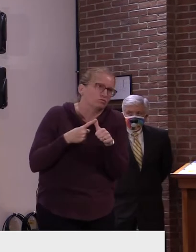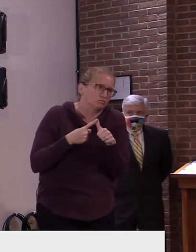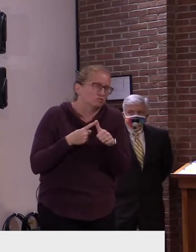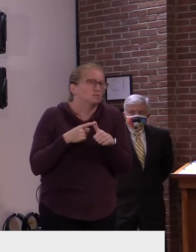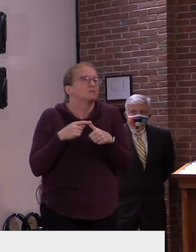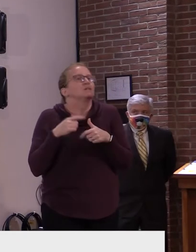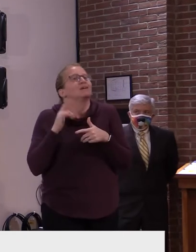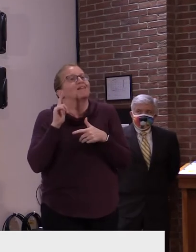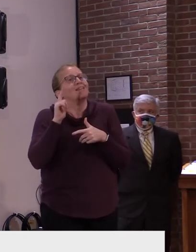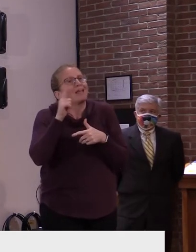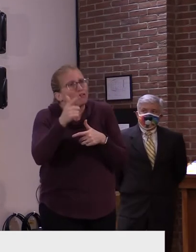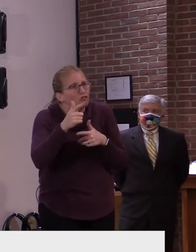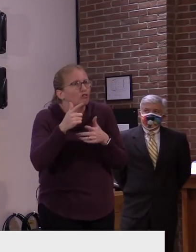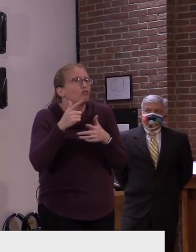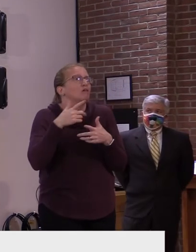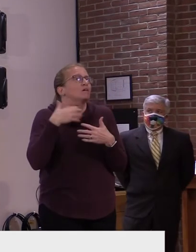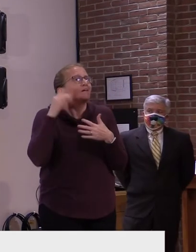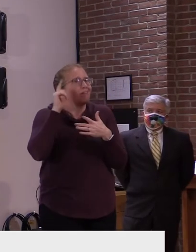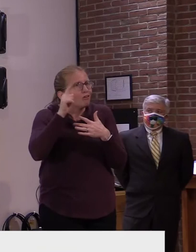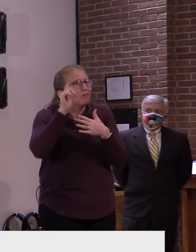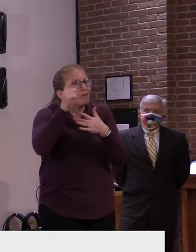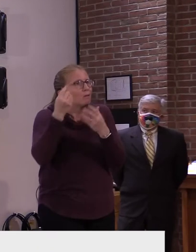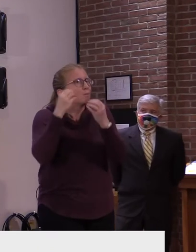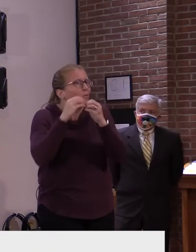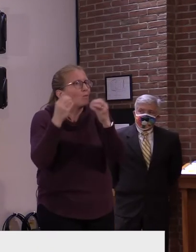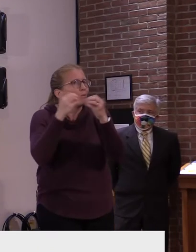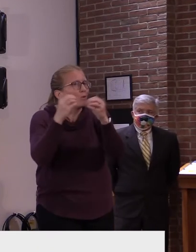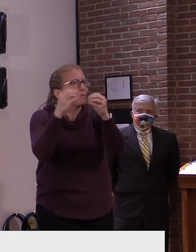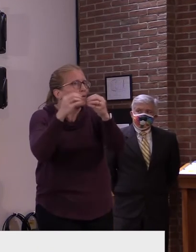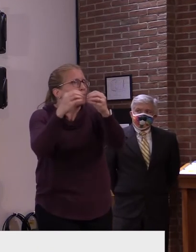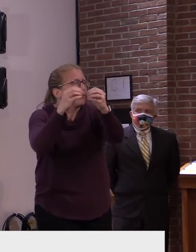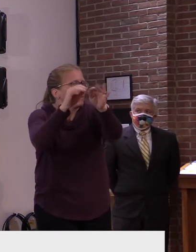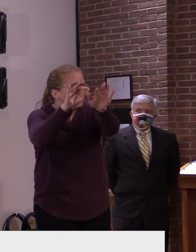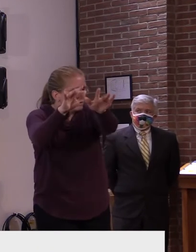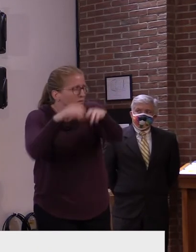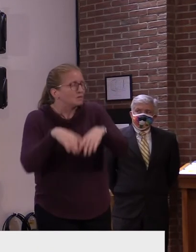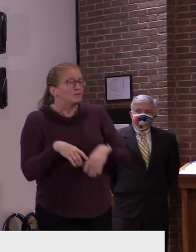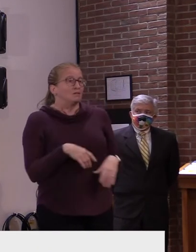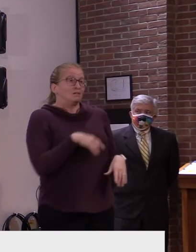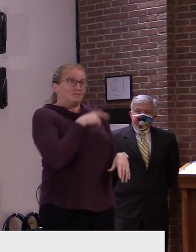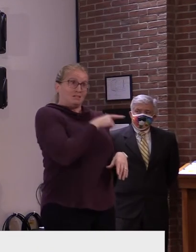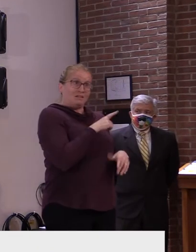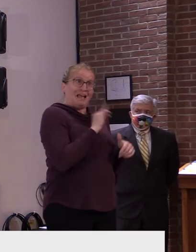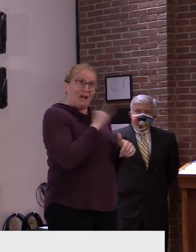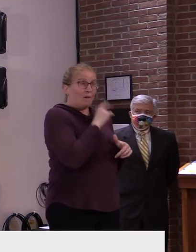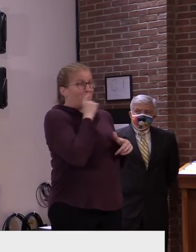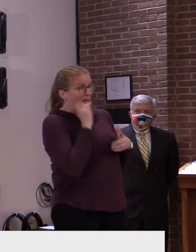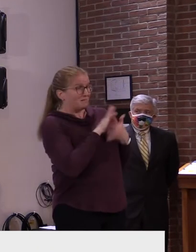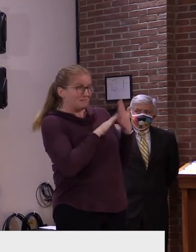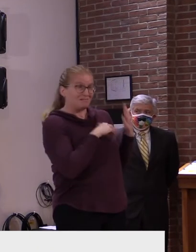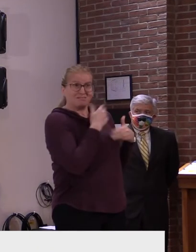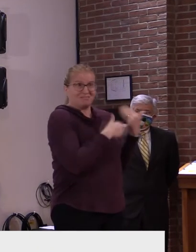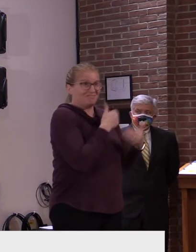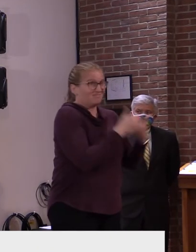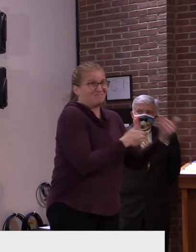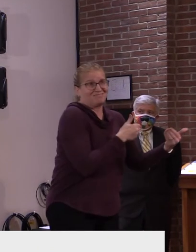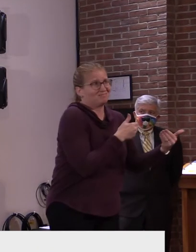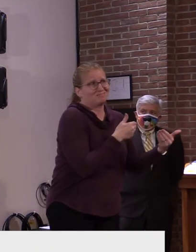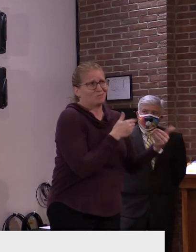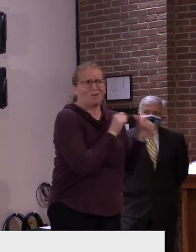2021. pathway b is the estimations are that by the spring most